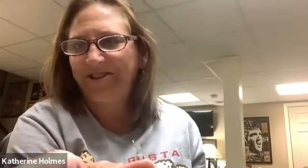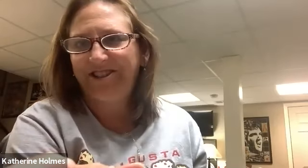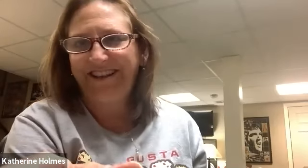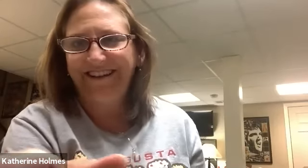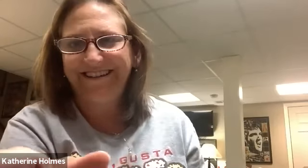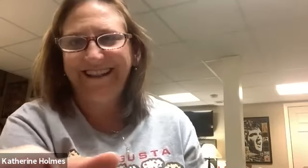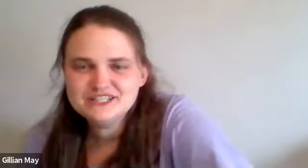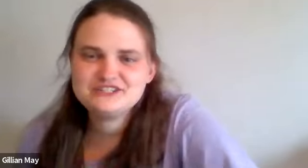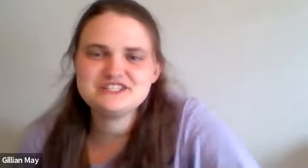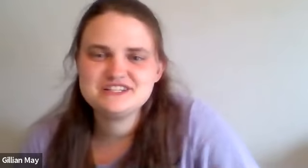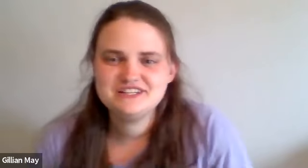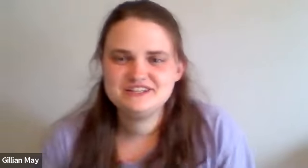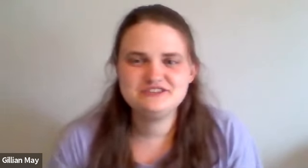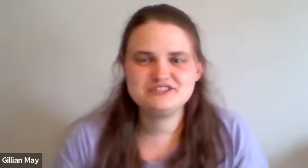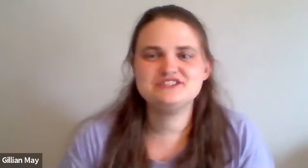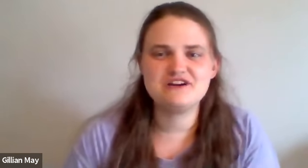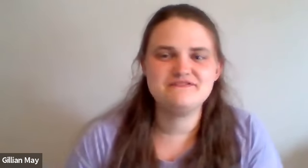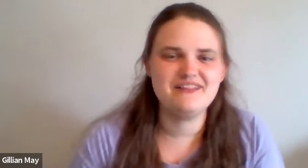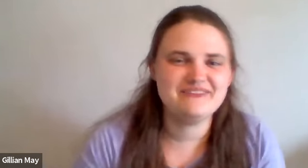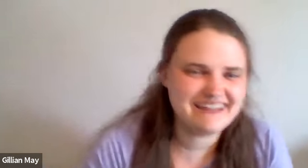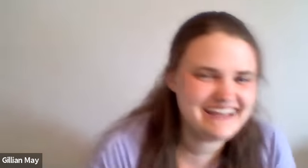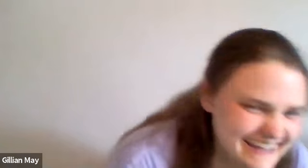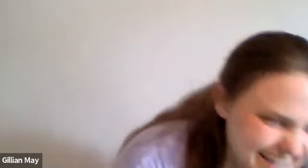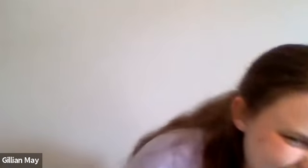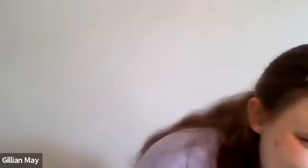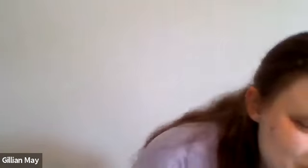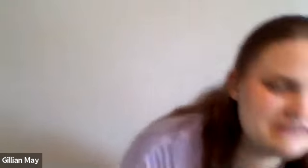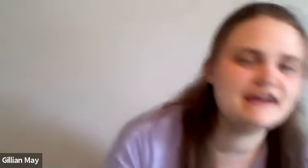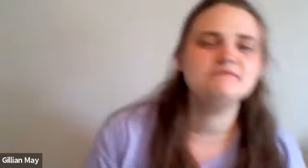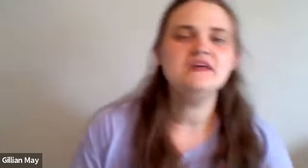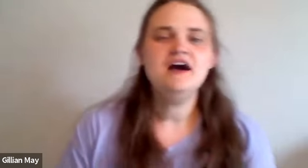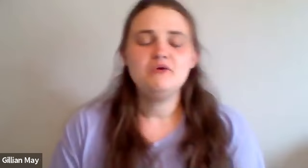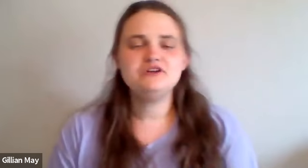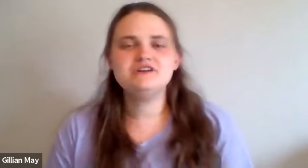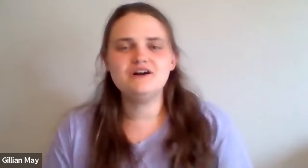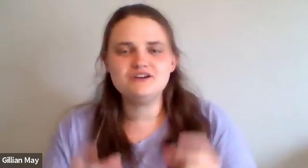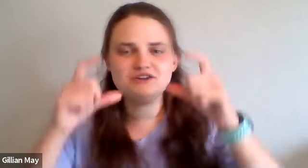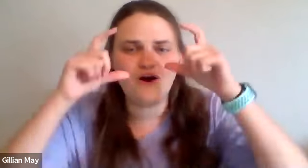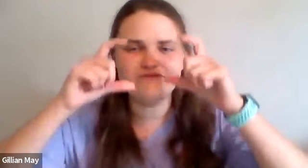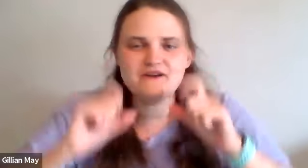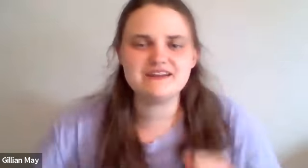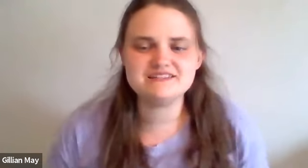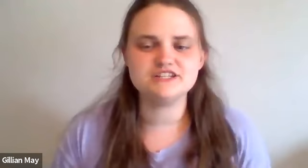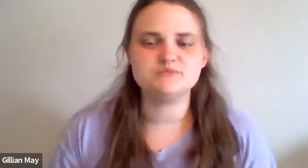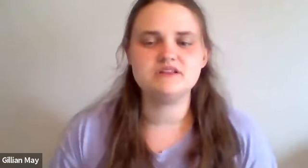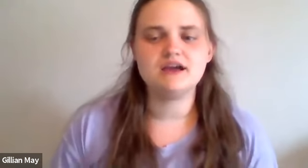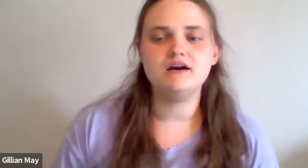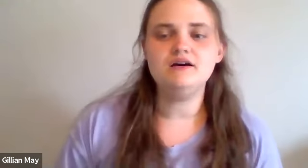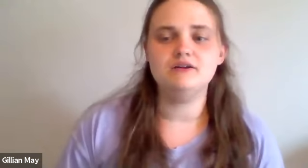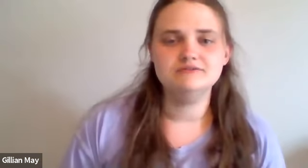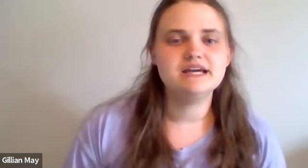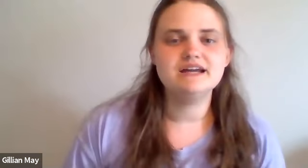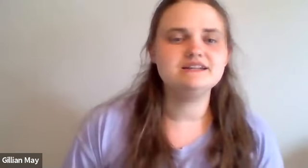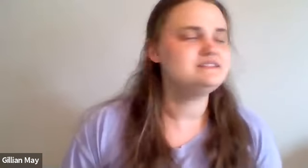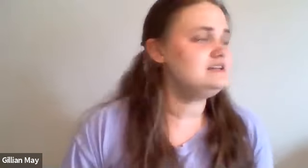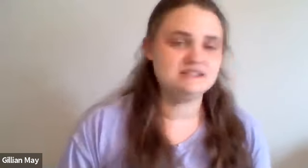to cheat. You I try should not start to look. following. Be like, well, you can very easily just be like, oh, Teddy said